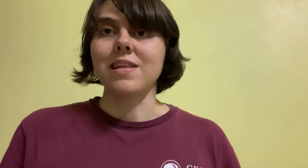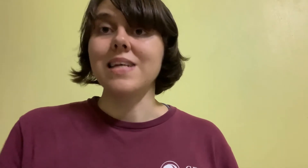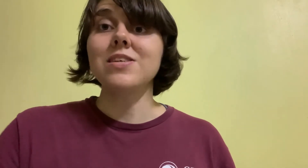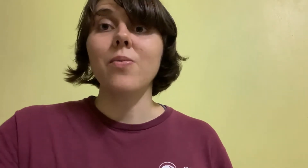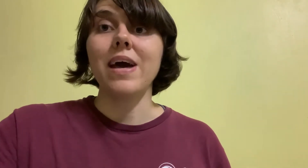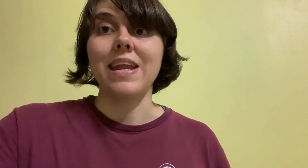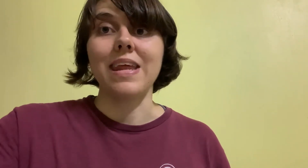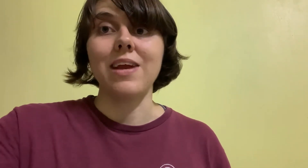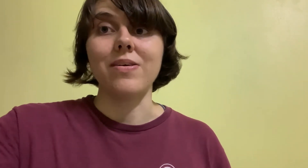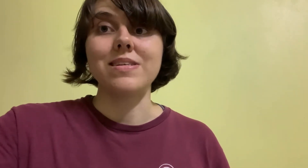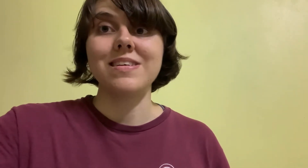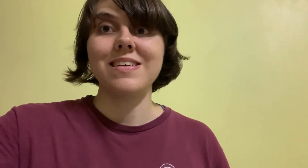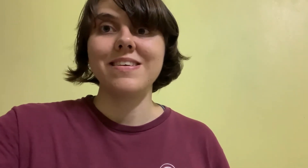let's go ahead and hear it.